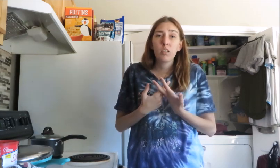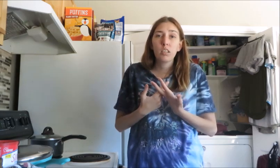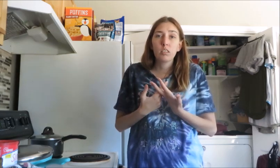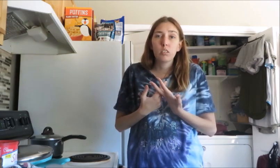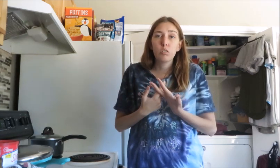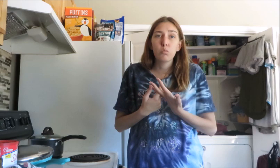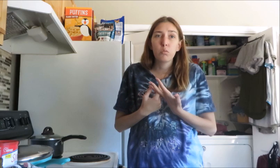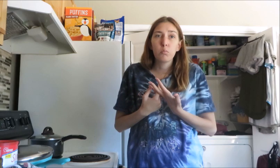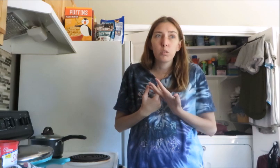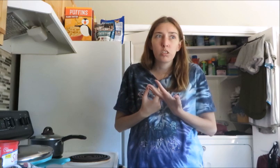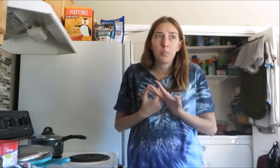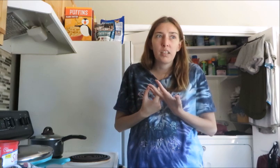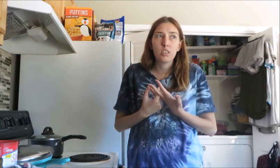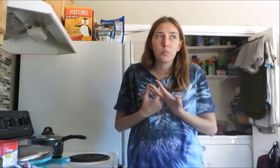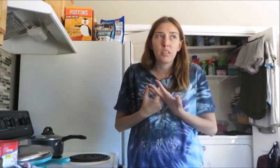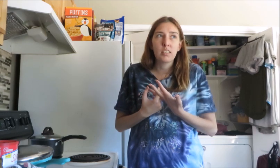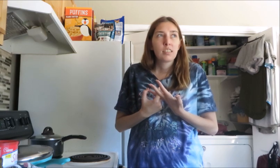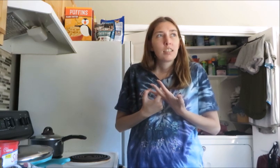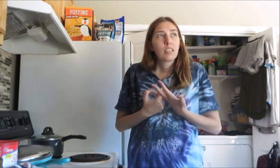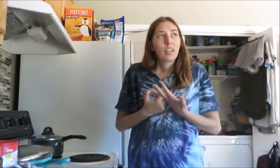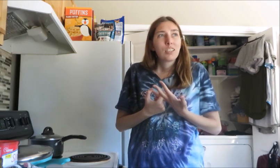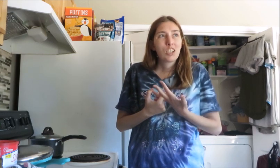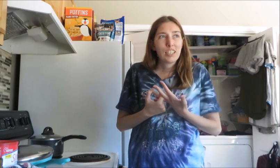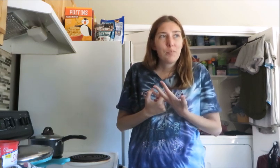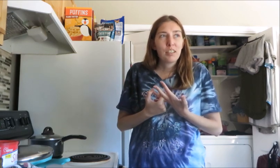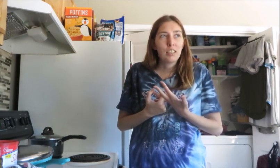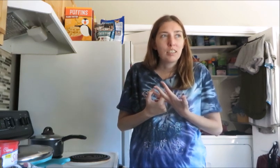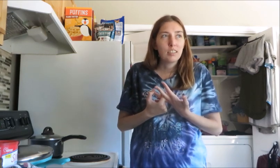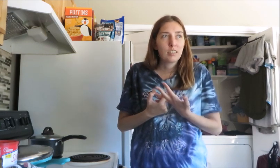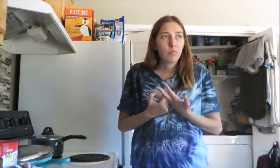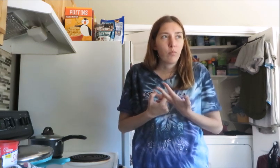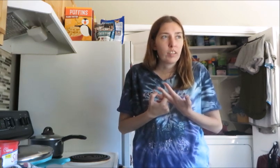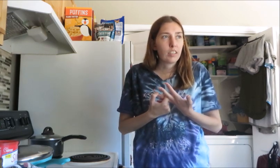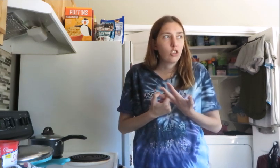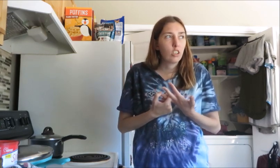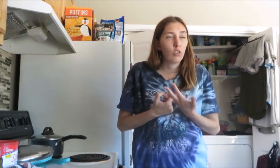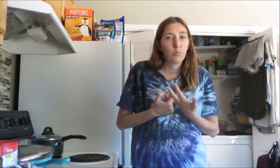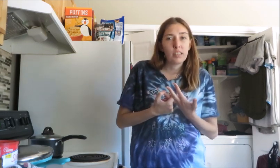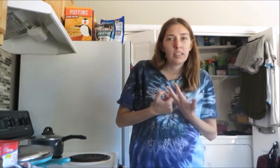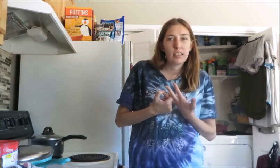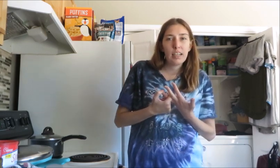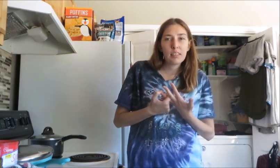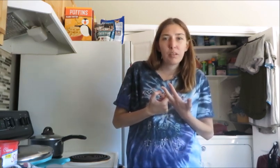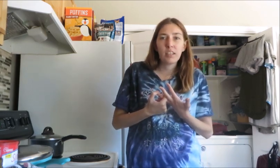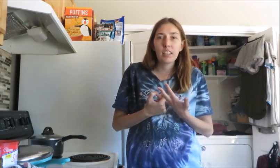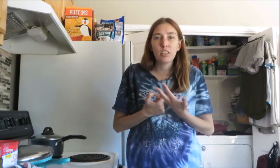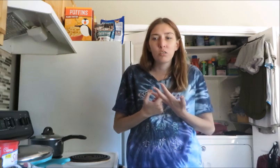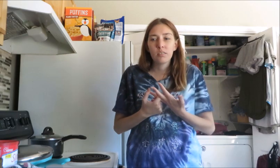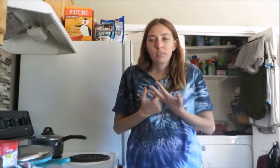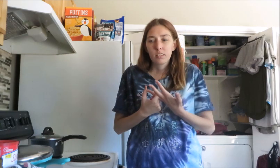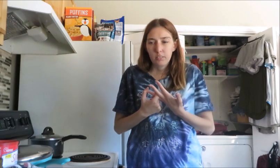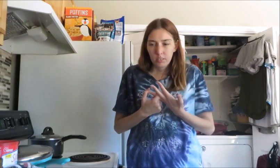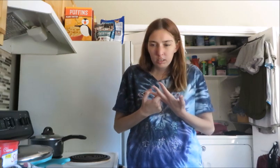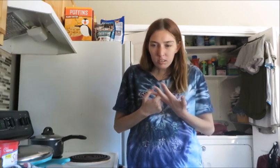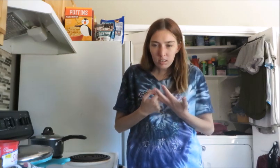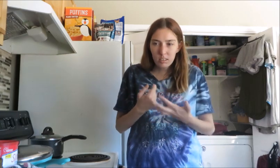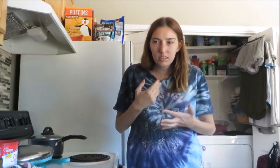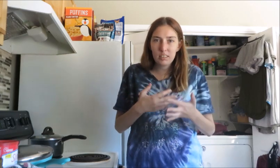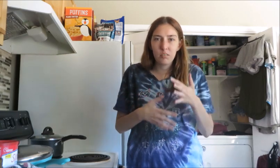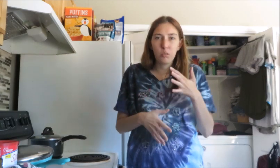want to do music, but that's just been tricky because I'm trying to that into my videos just hasn't really